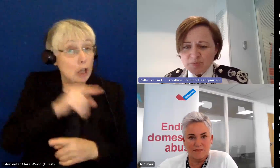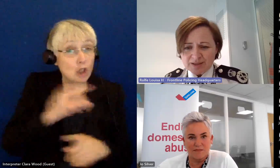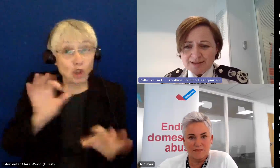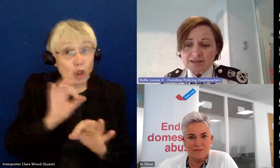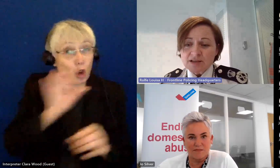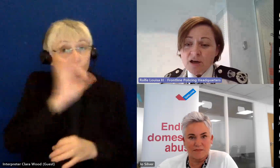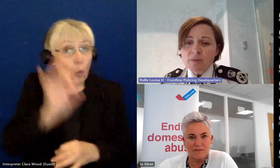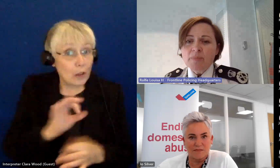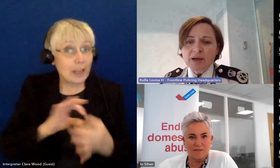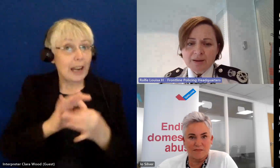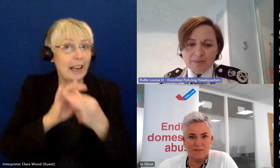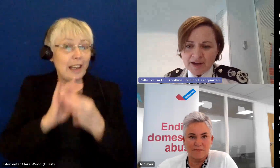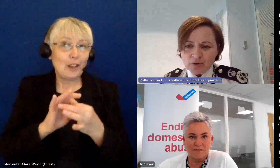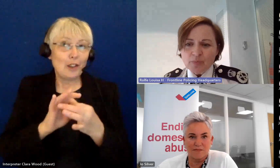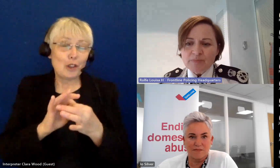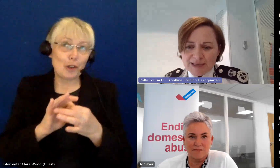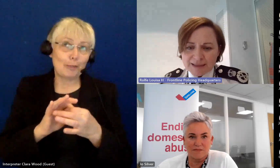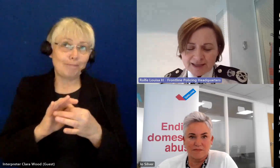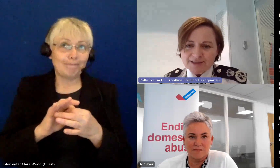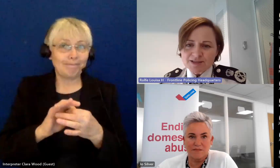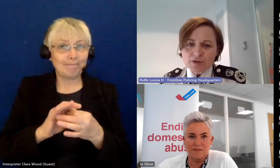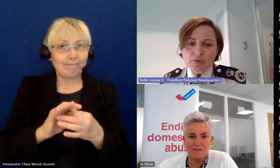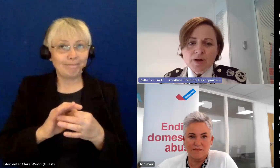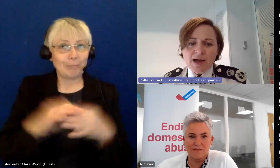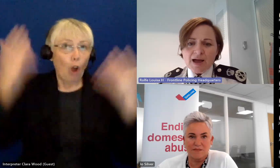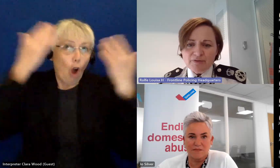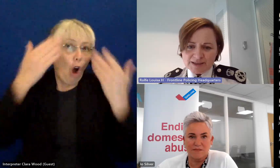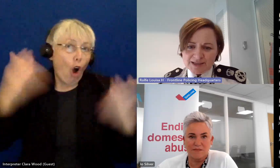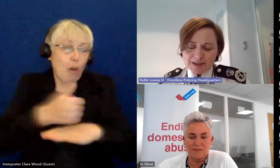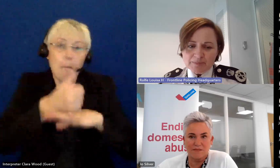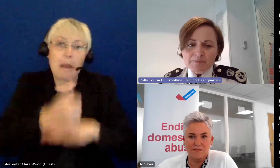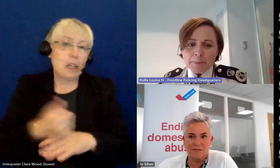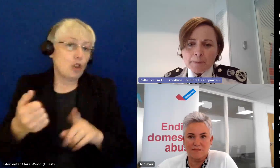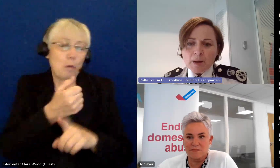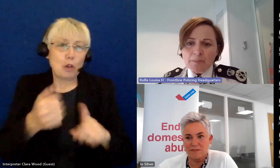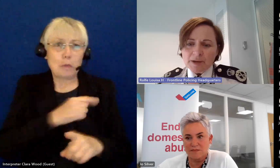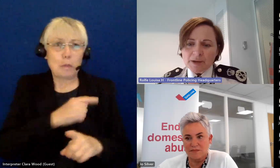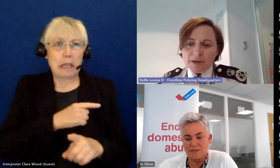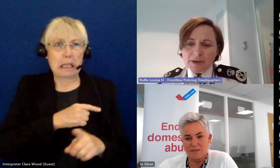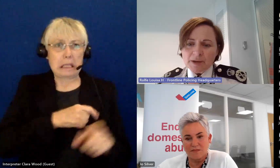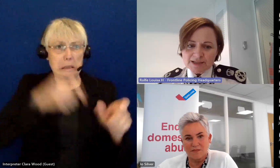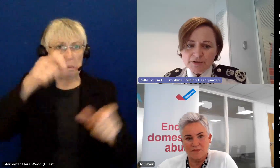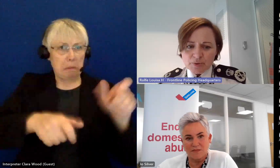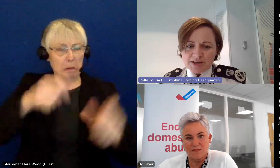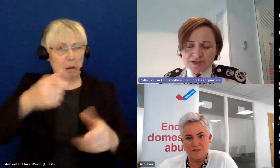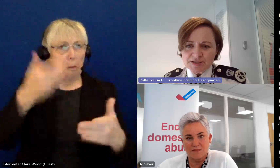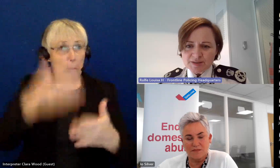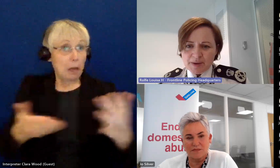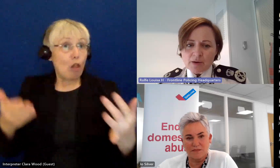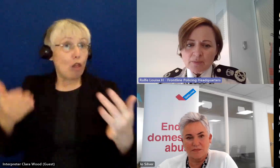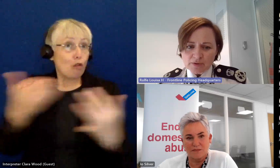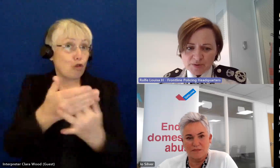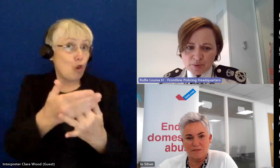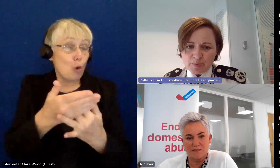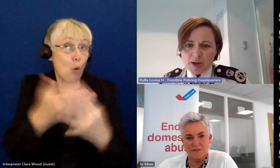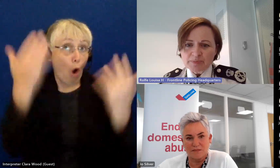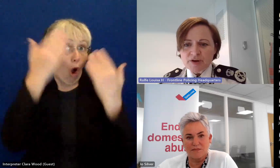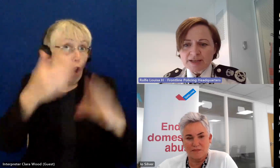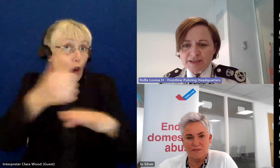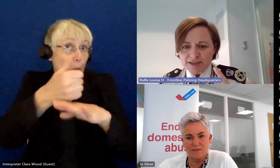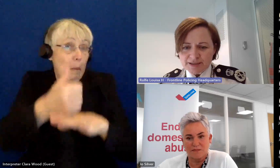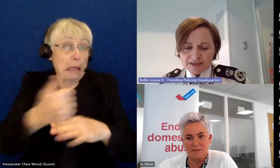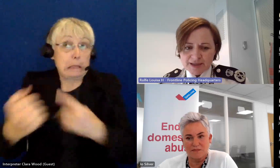honour-based abuse, because that term might not mean things to a victim, but it did include questions about